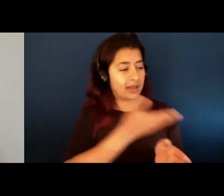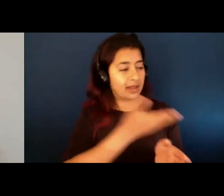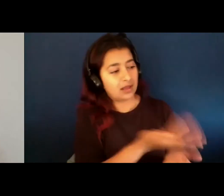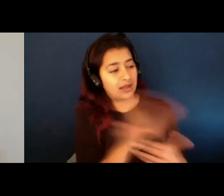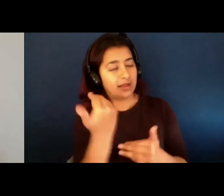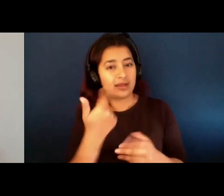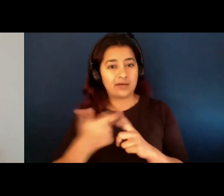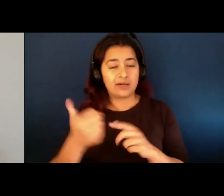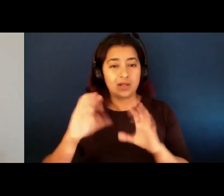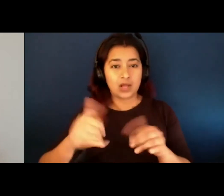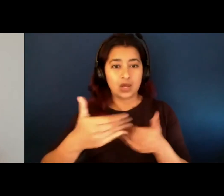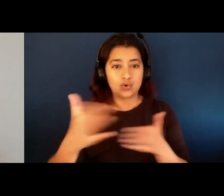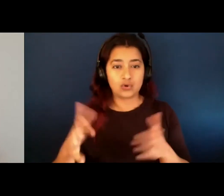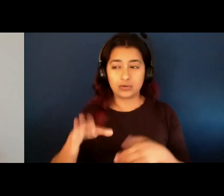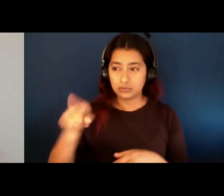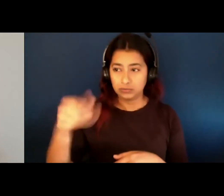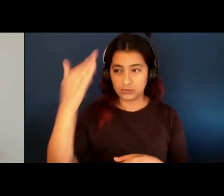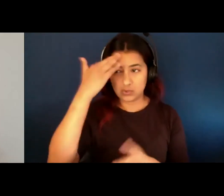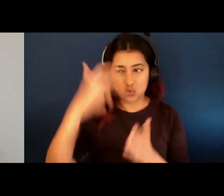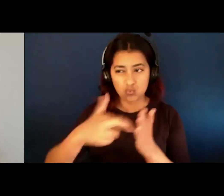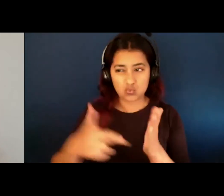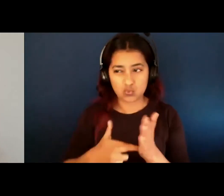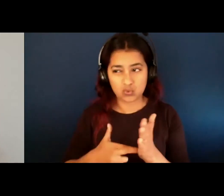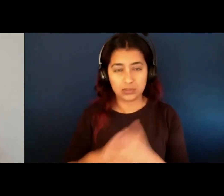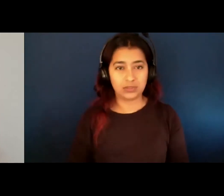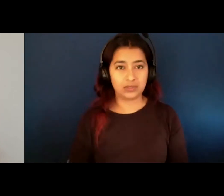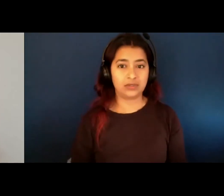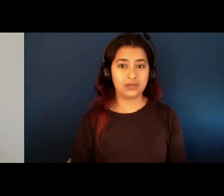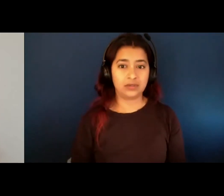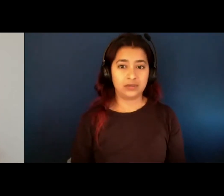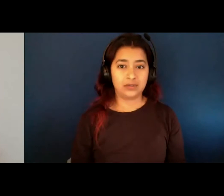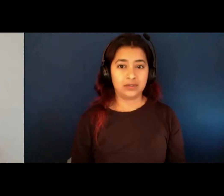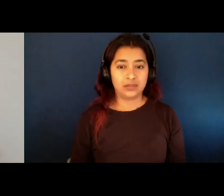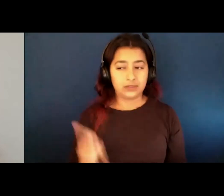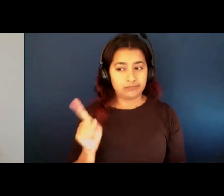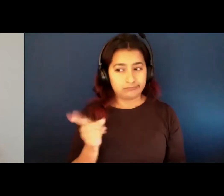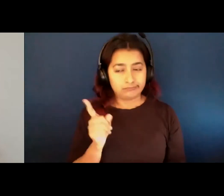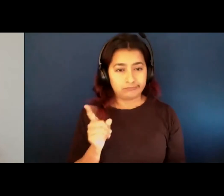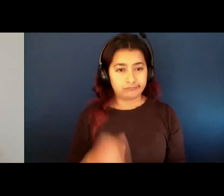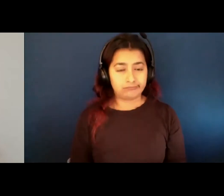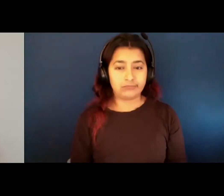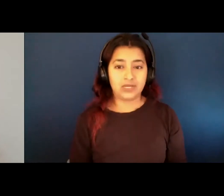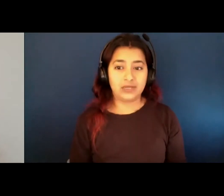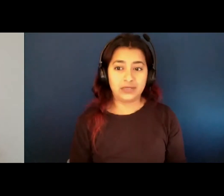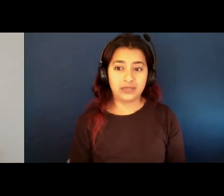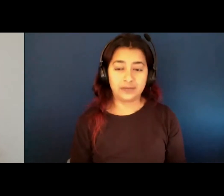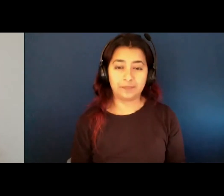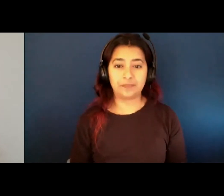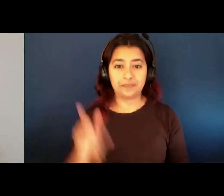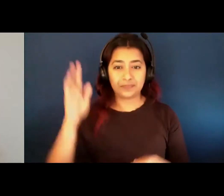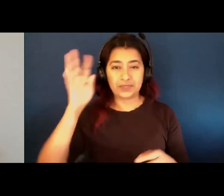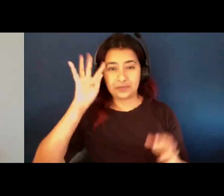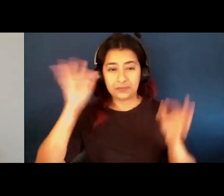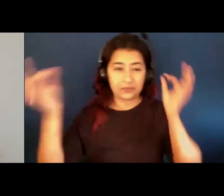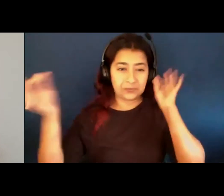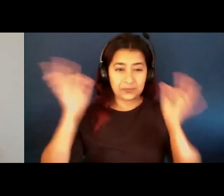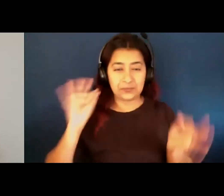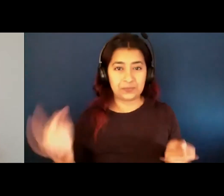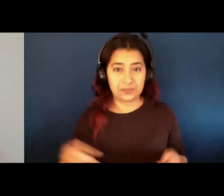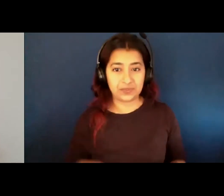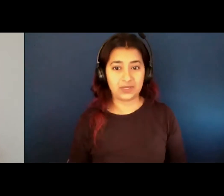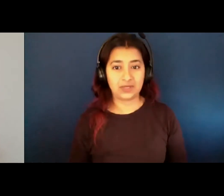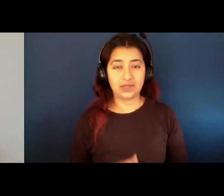classroom. You know the rules, Vega, Miss Moon said, shaking her nest of hair, dandruff, snowflakes flying.